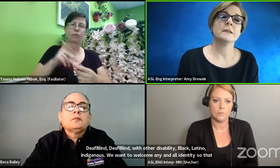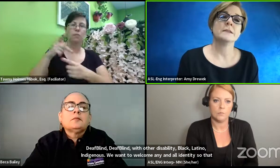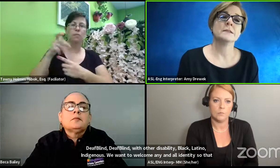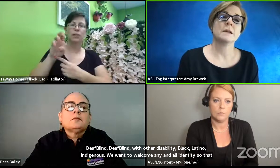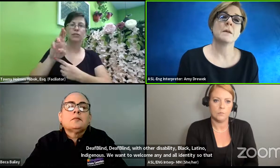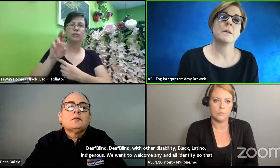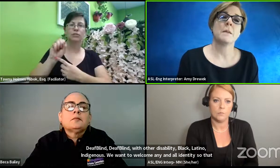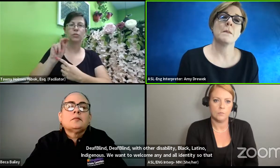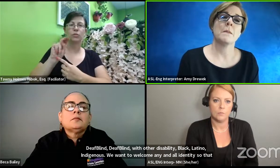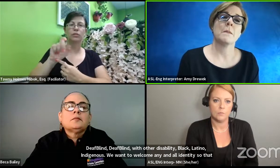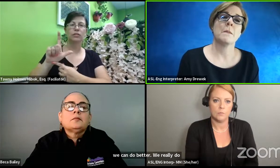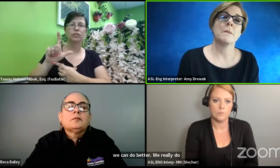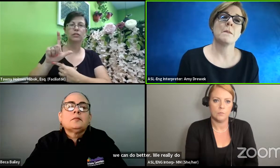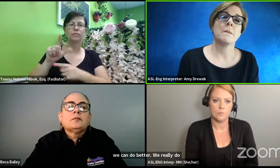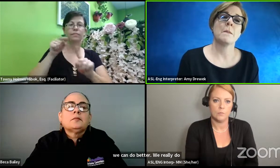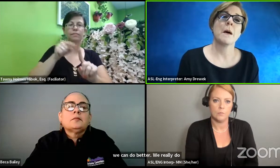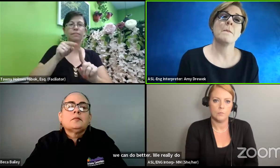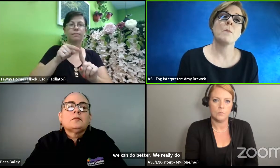that is